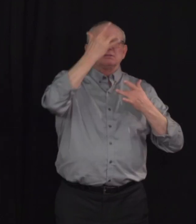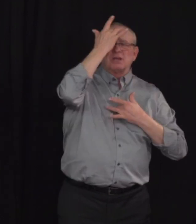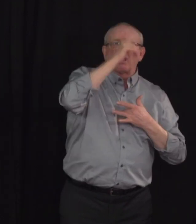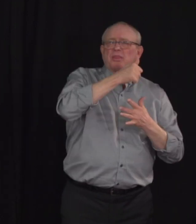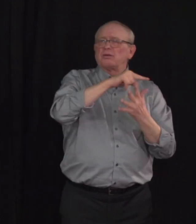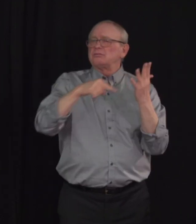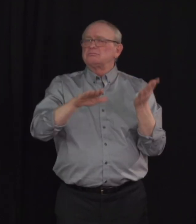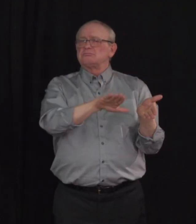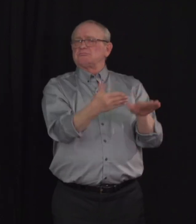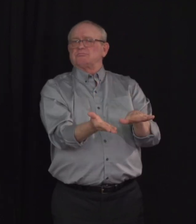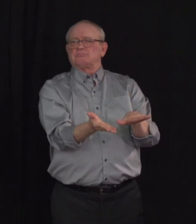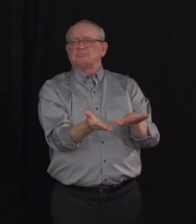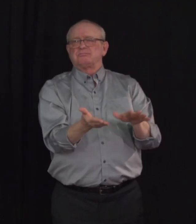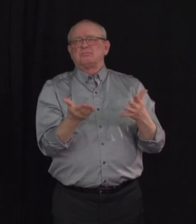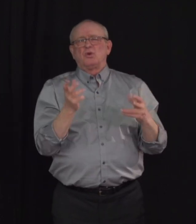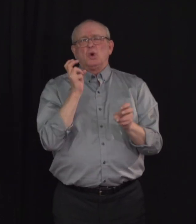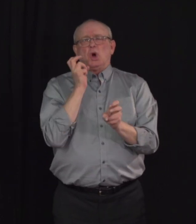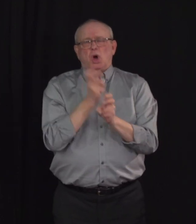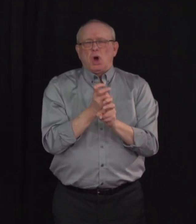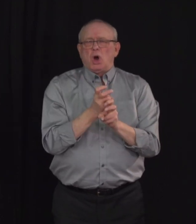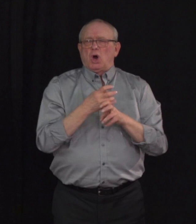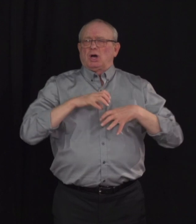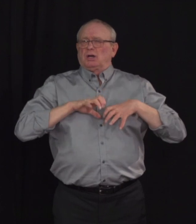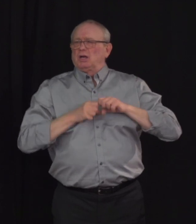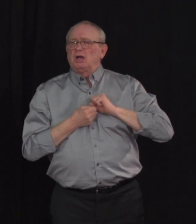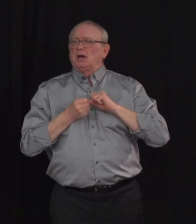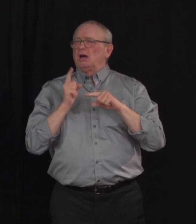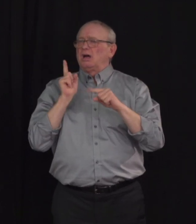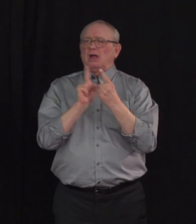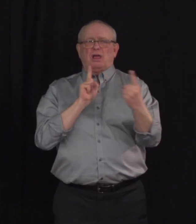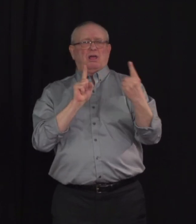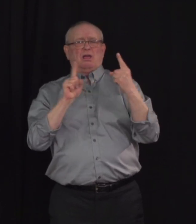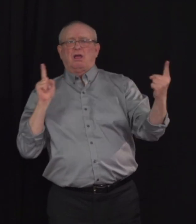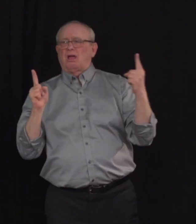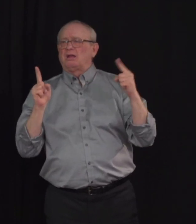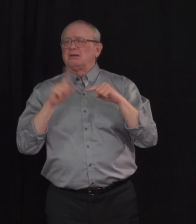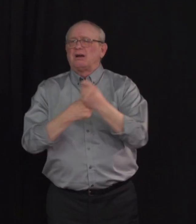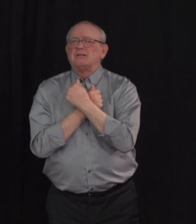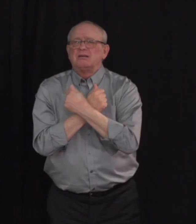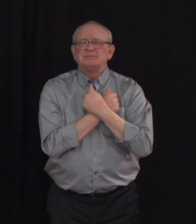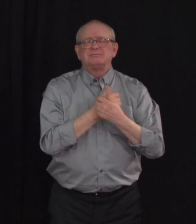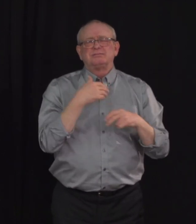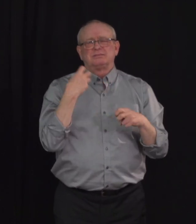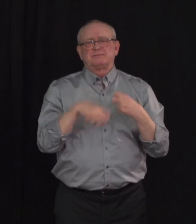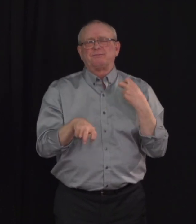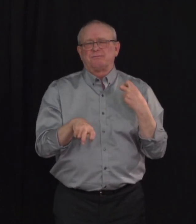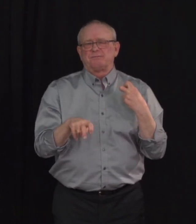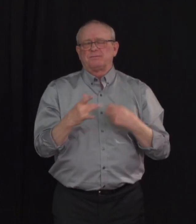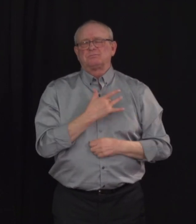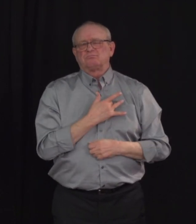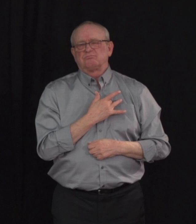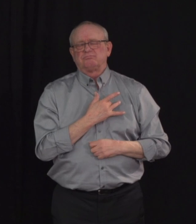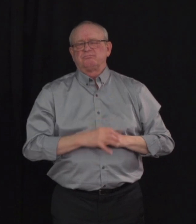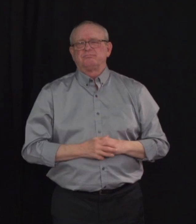it difficult to mourn in the ways we usually would. That is one of the reasons that today I'd like to talk briefly about mental health